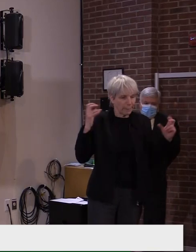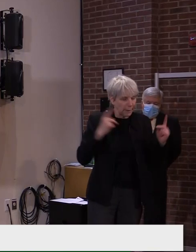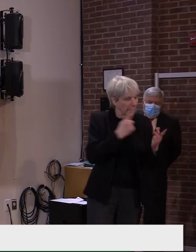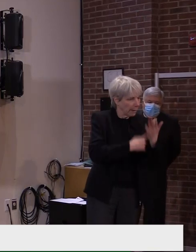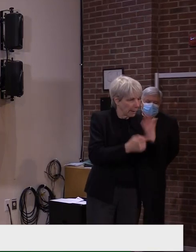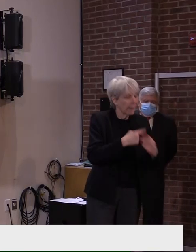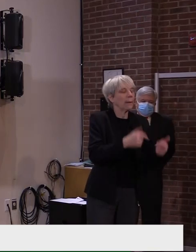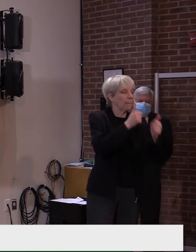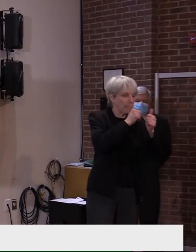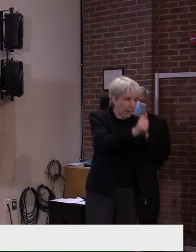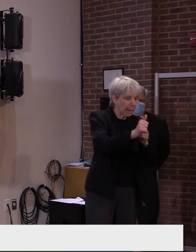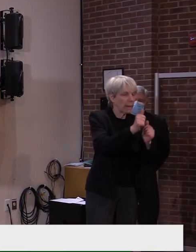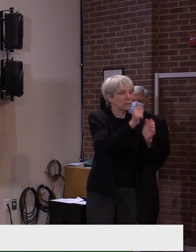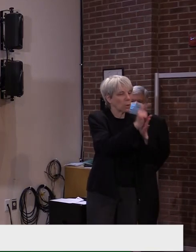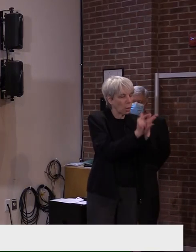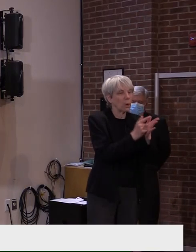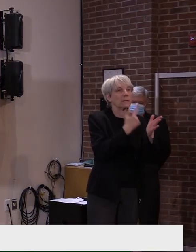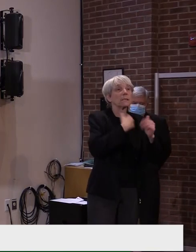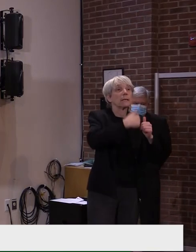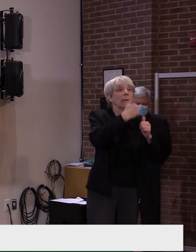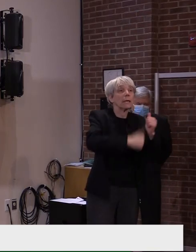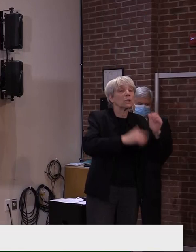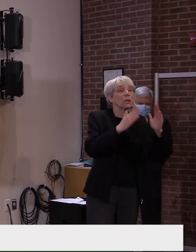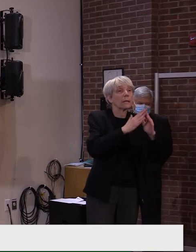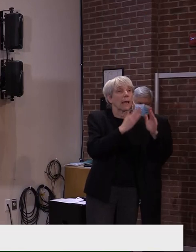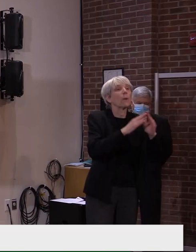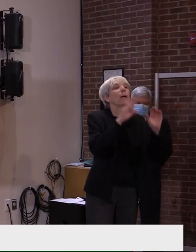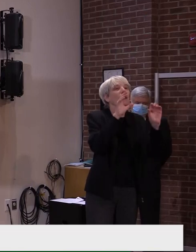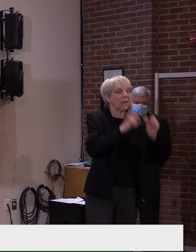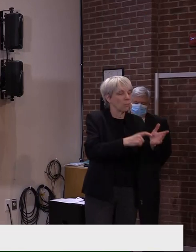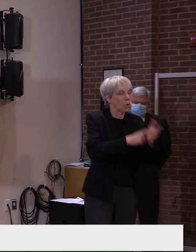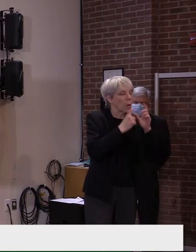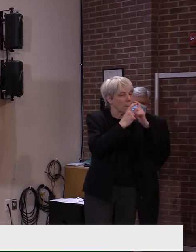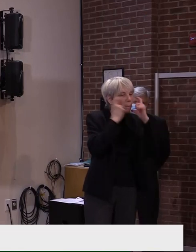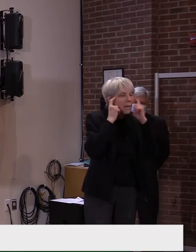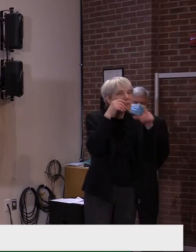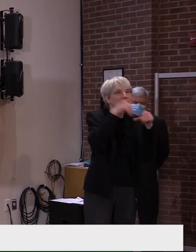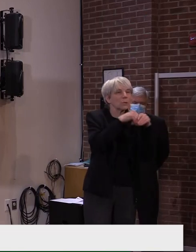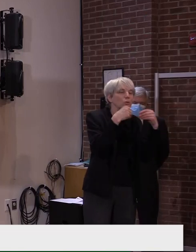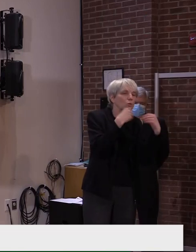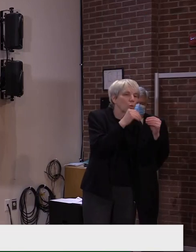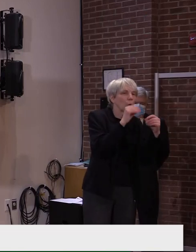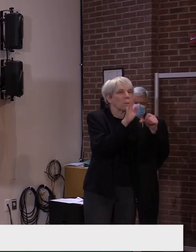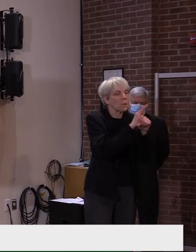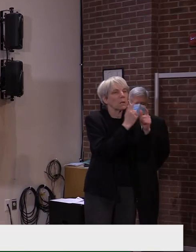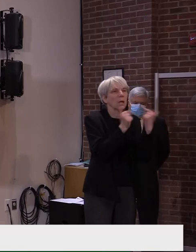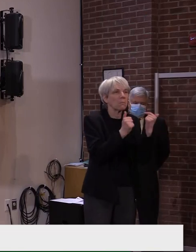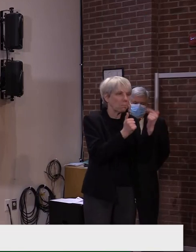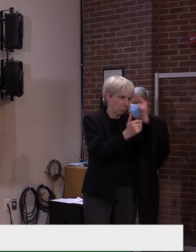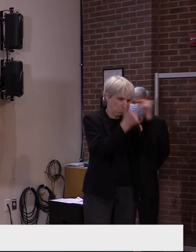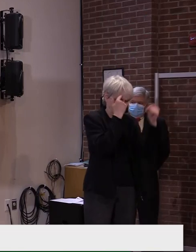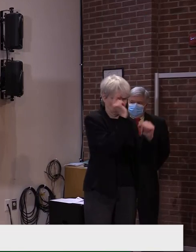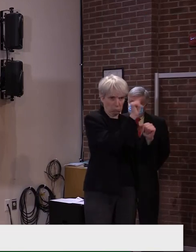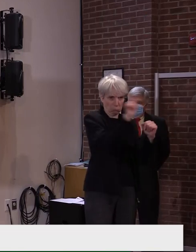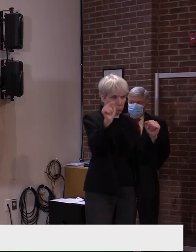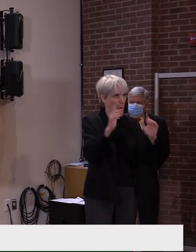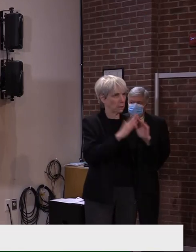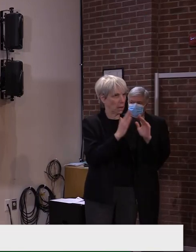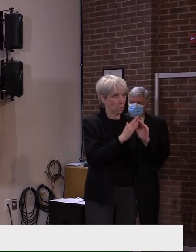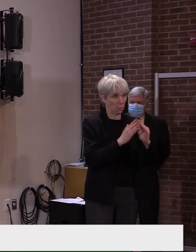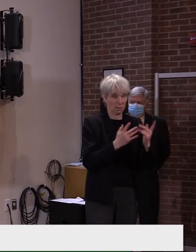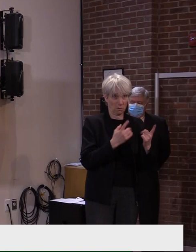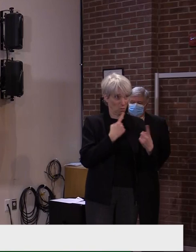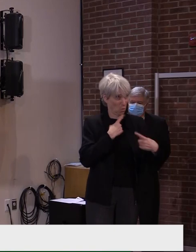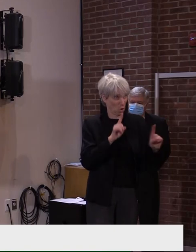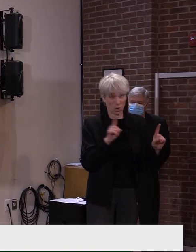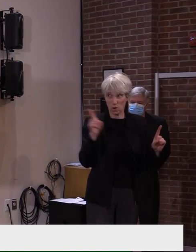municipalities to pass their own mask mandates. What are we seeing in the data in terms of, you know, whether that's been effective or not being effective? I mean,